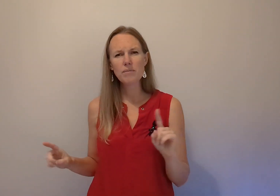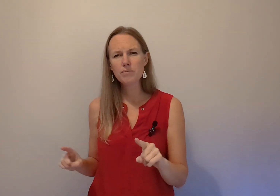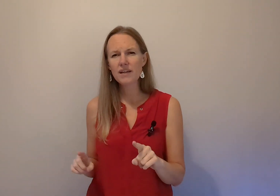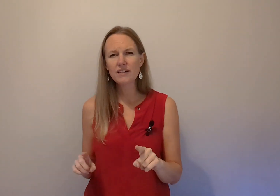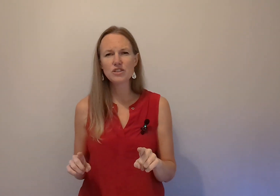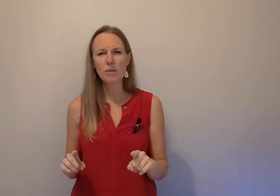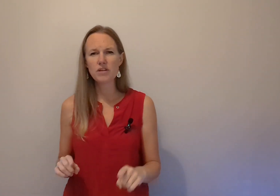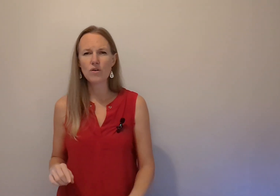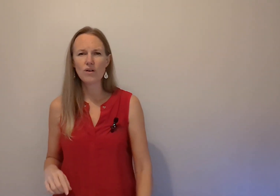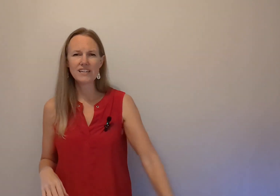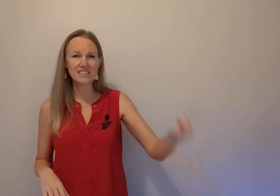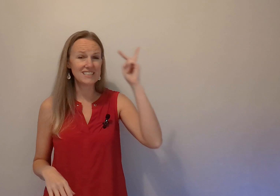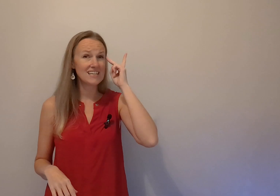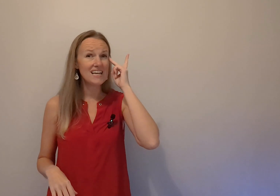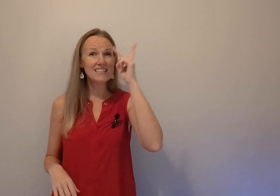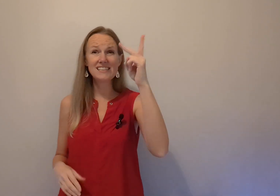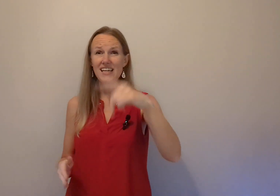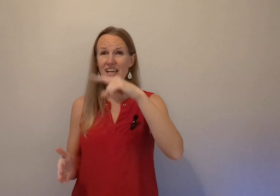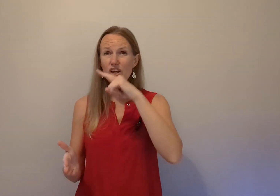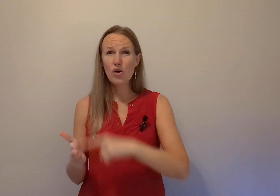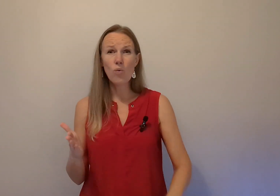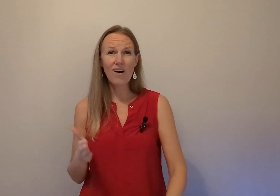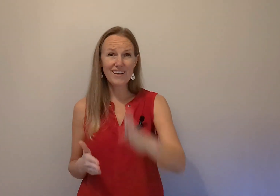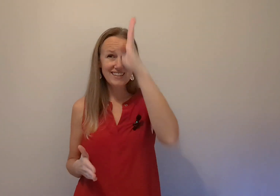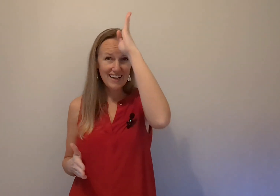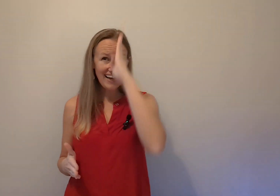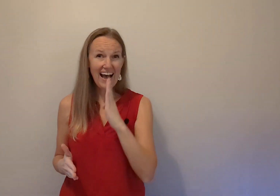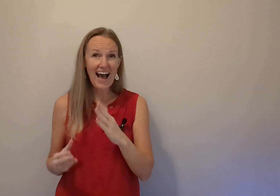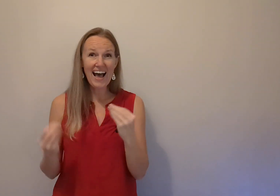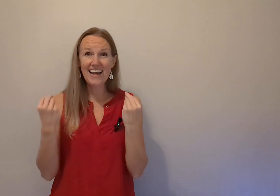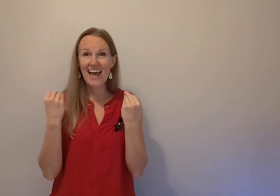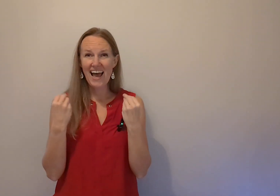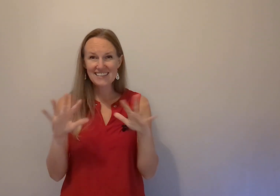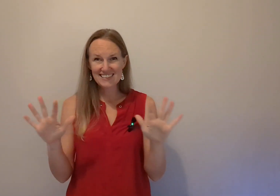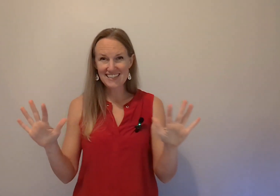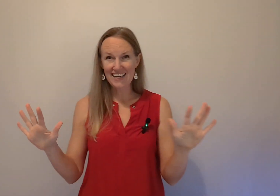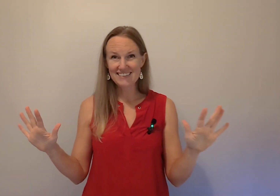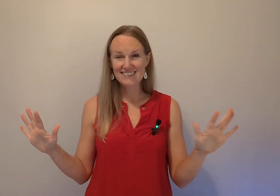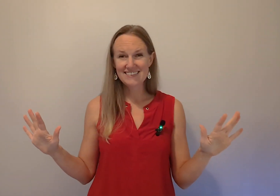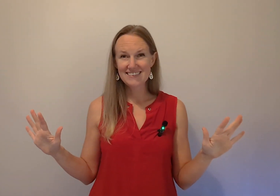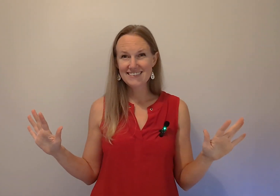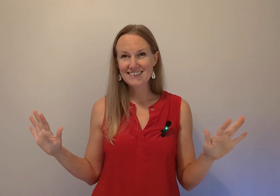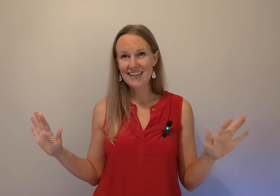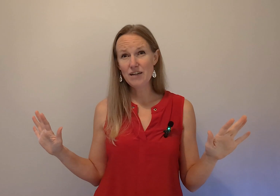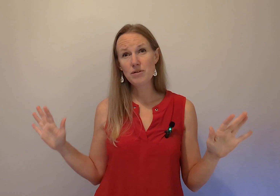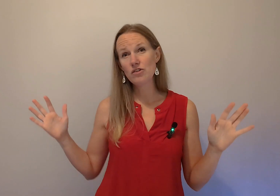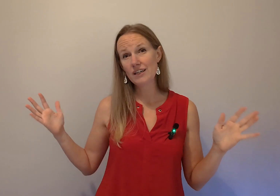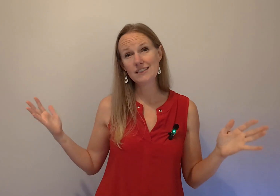I'm probably going to drop the your. It's just see what God has done. Okay, but no